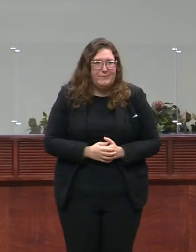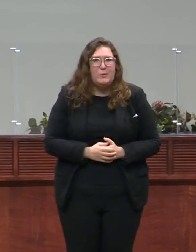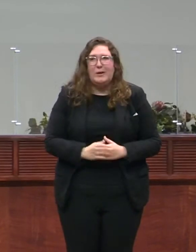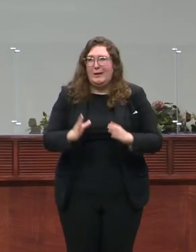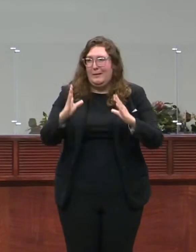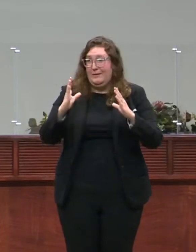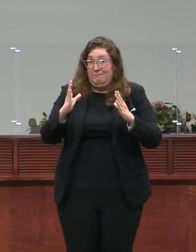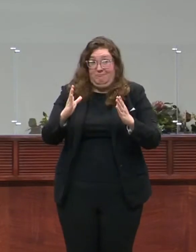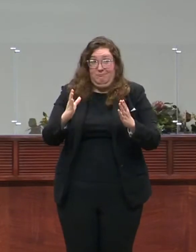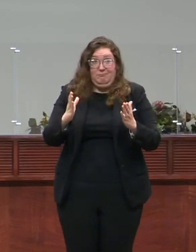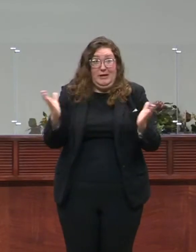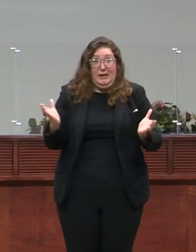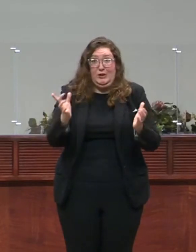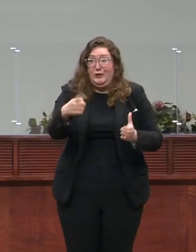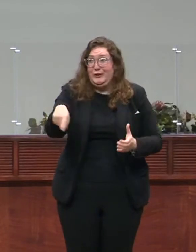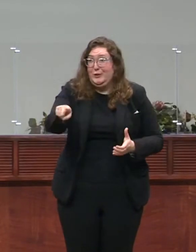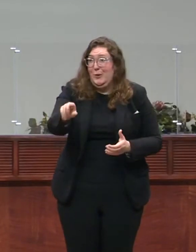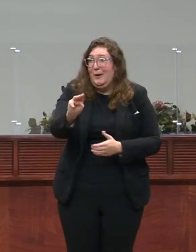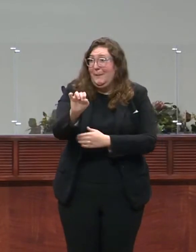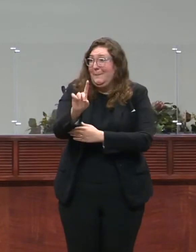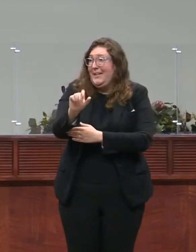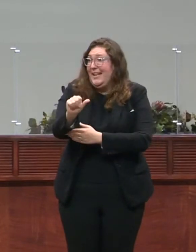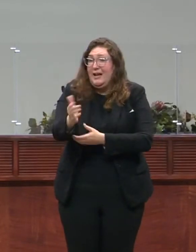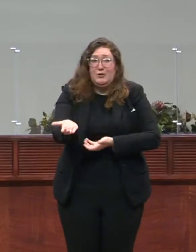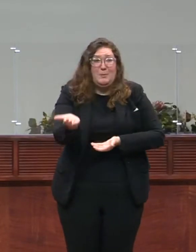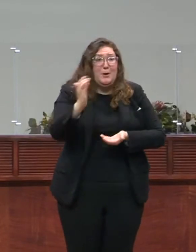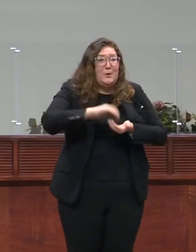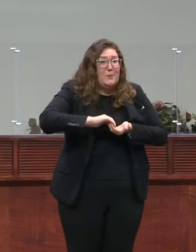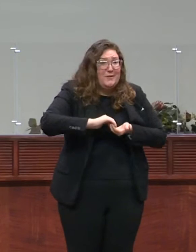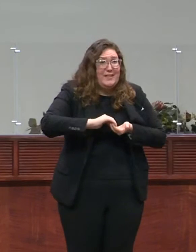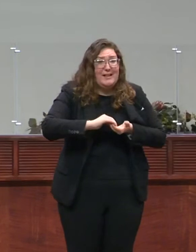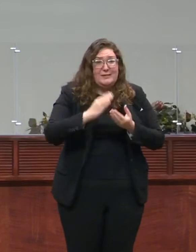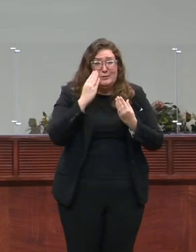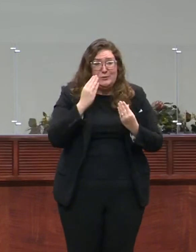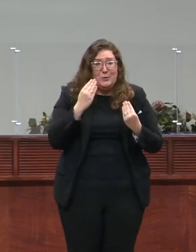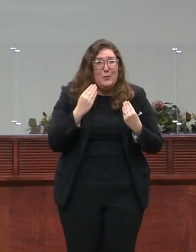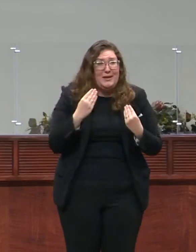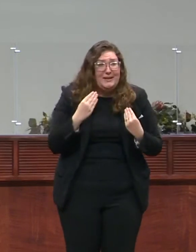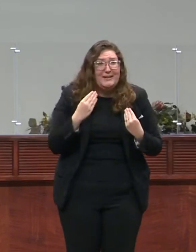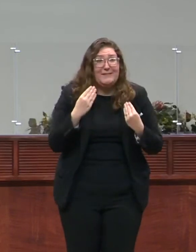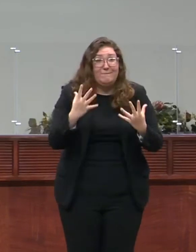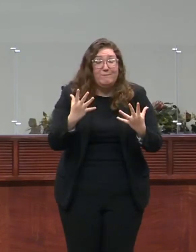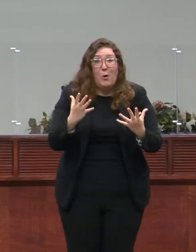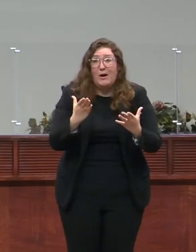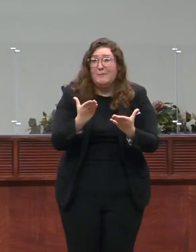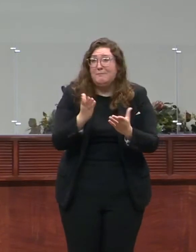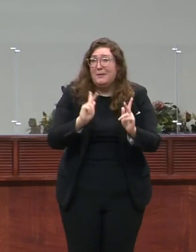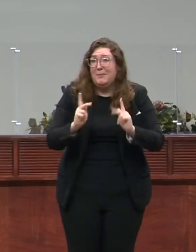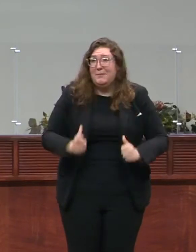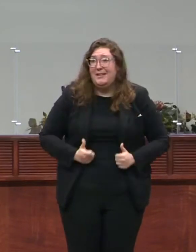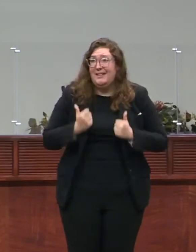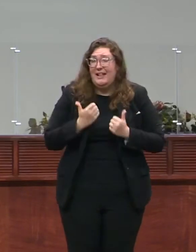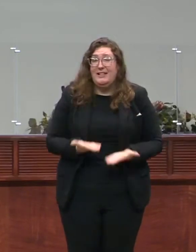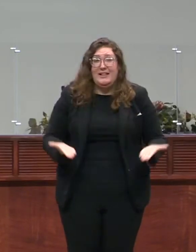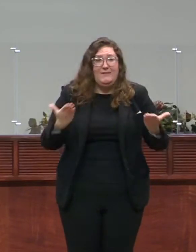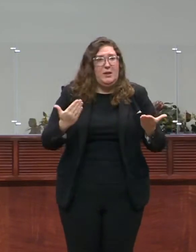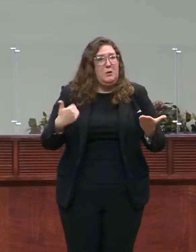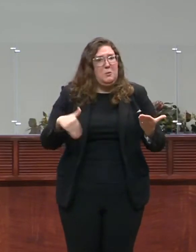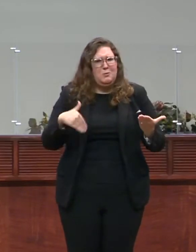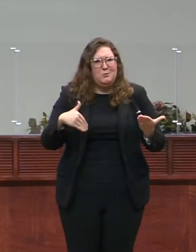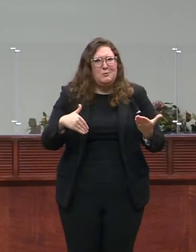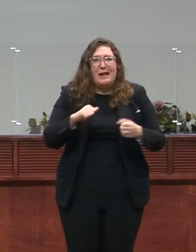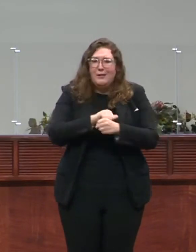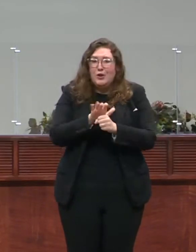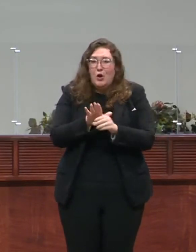partners there that we still are at a very high rate of transmission. While I said earlier, there's